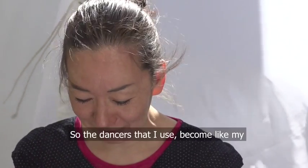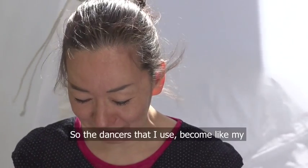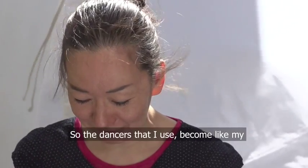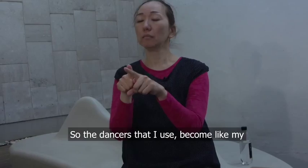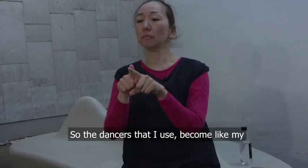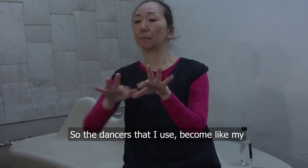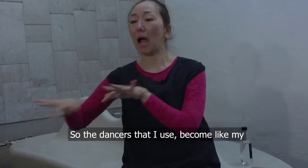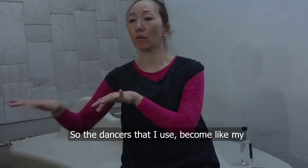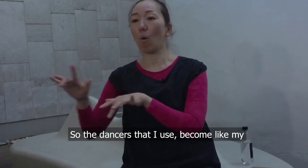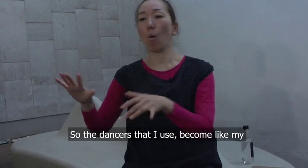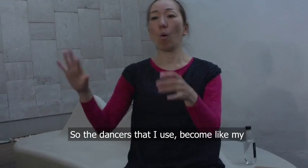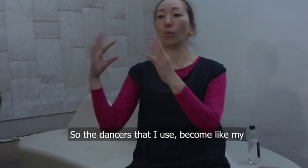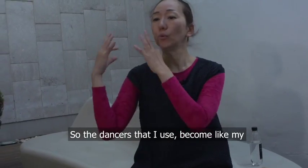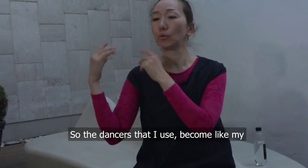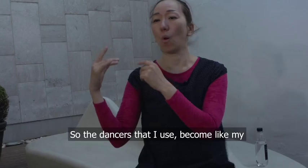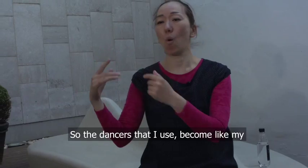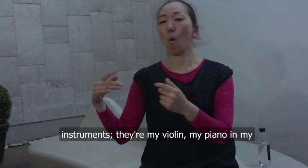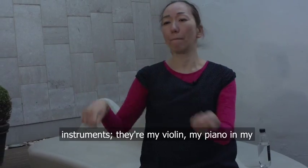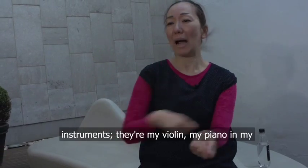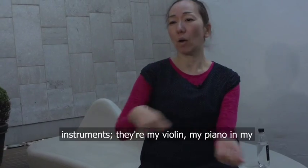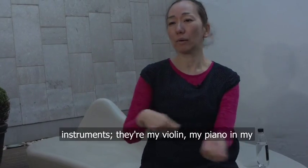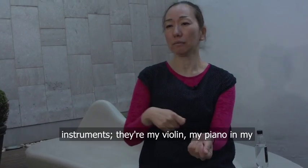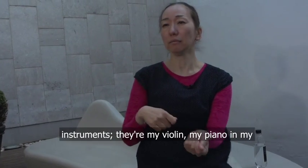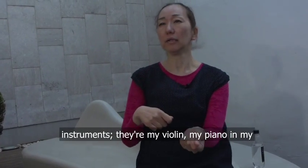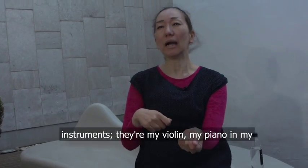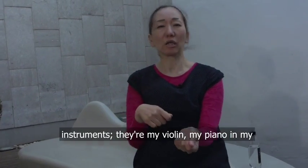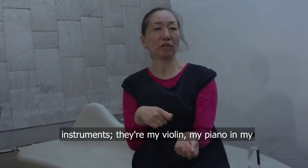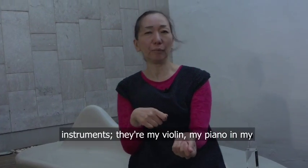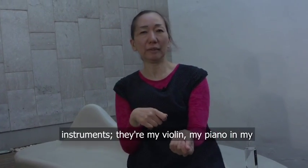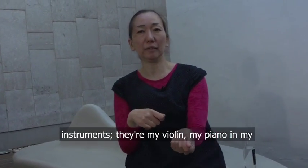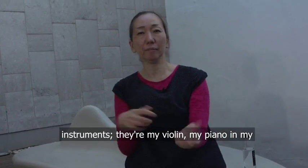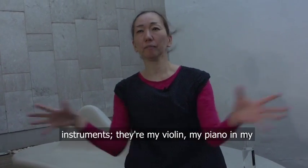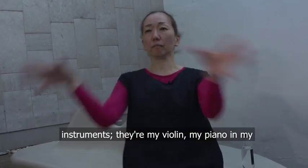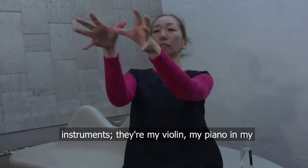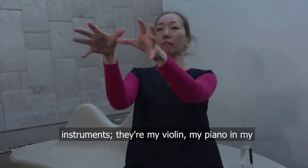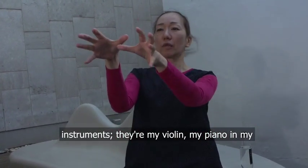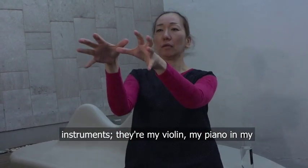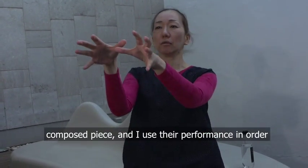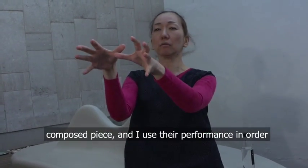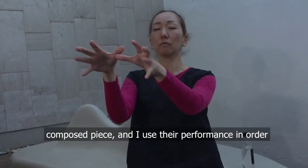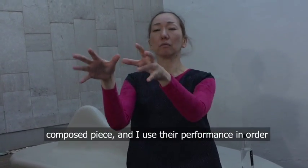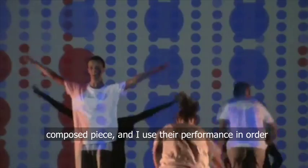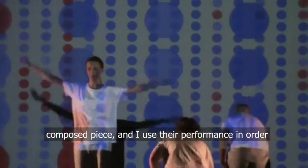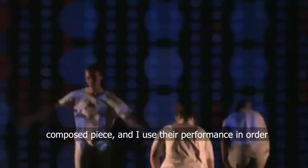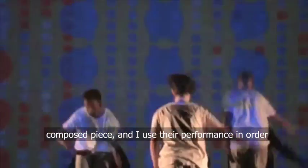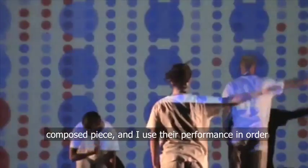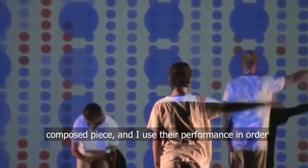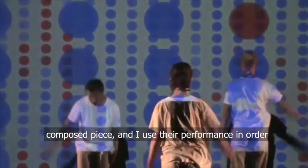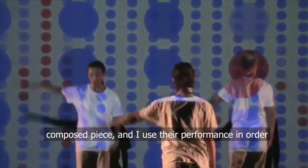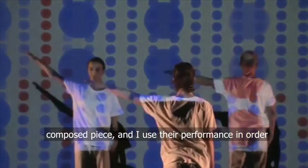So the dancers that I use become like my instruments. They're my violin, my piano, in my composed piece. And